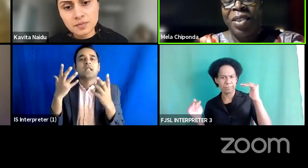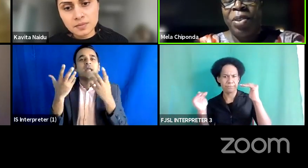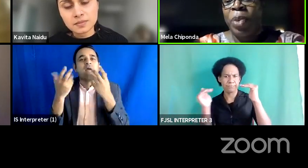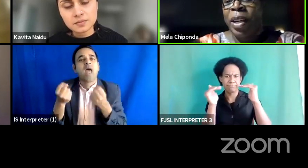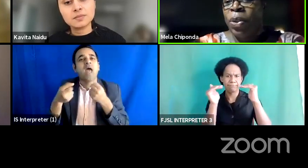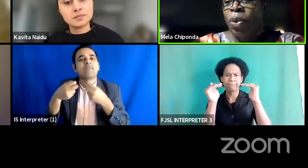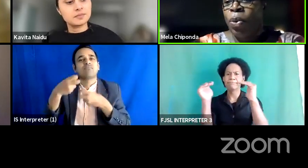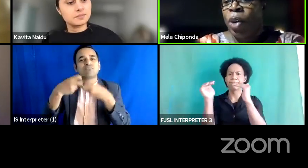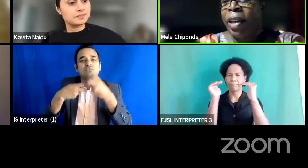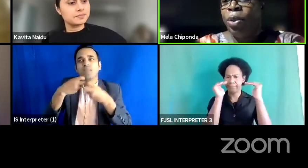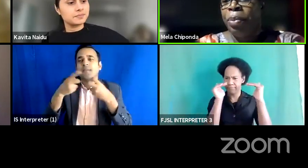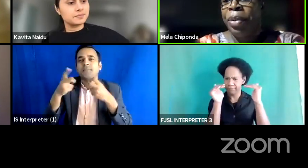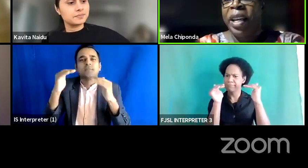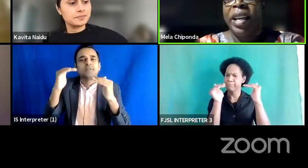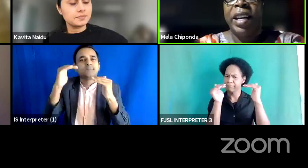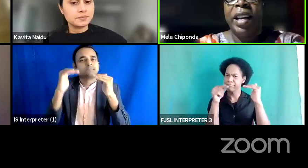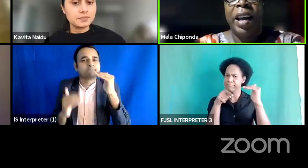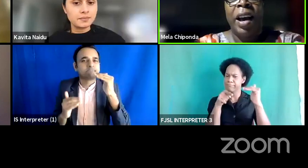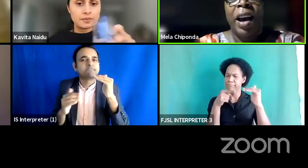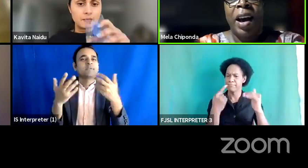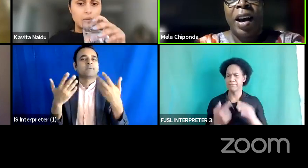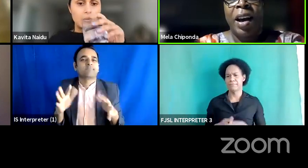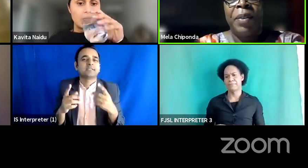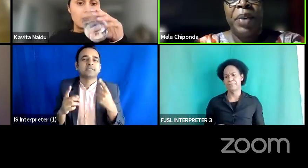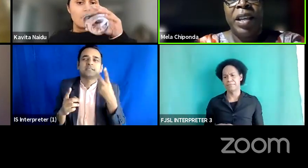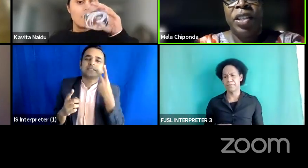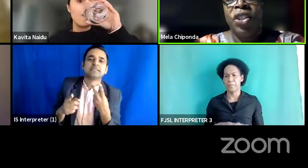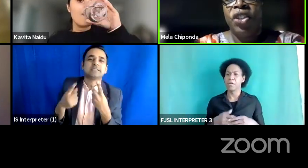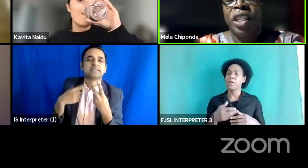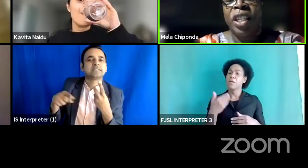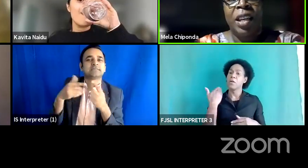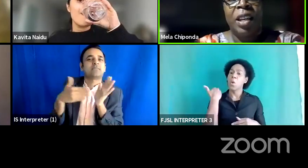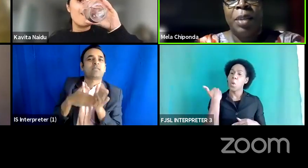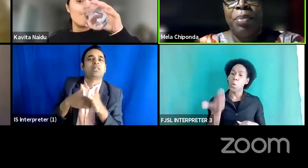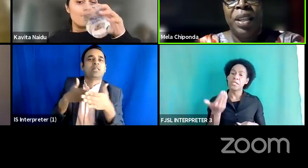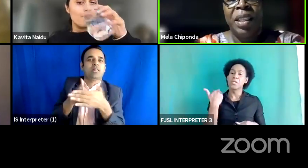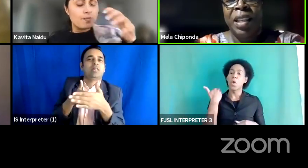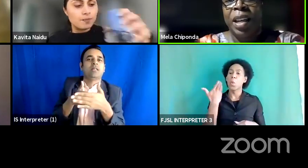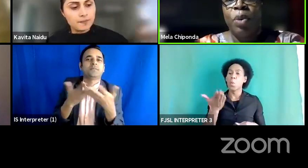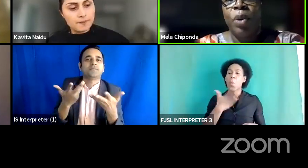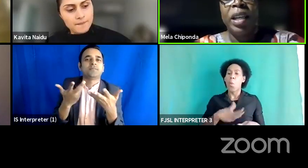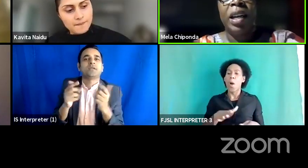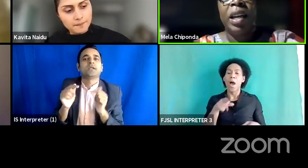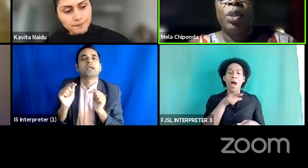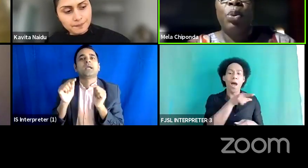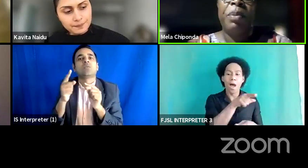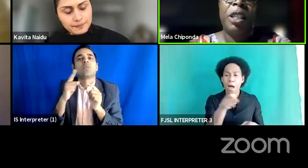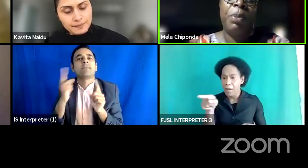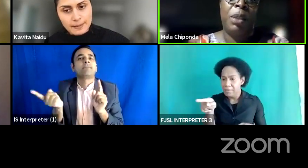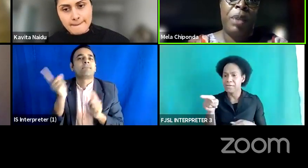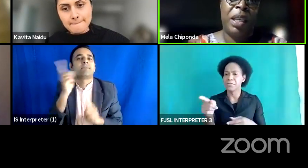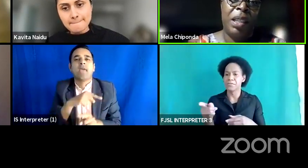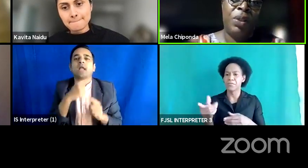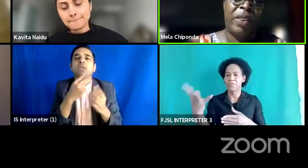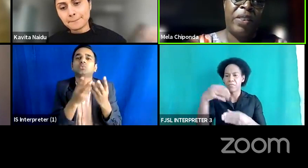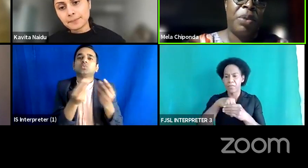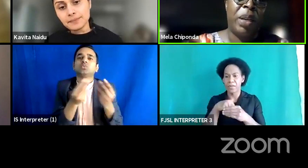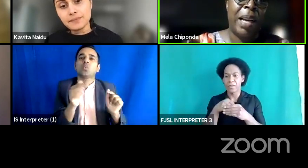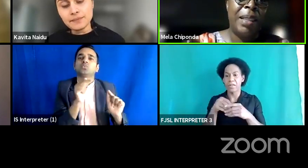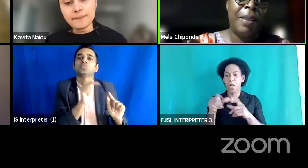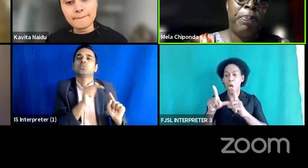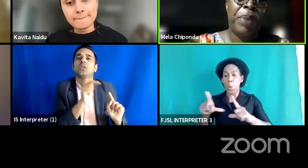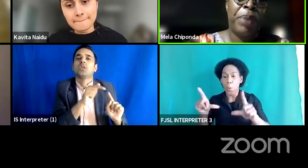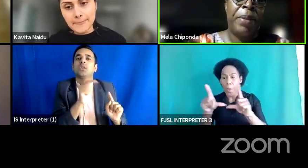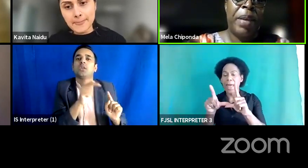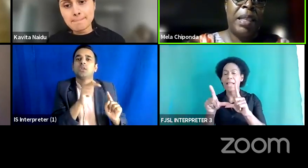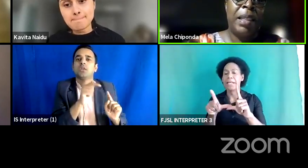always I always would like to bring in the indigenous and peace and working class women's perspectives